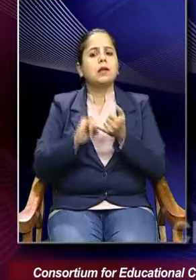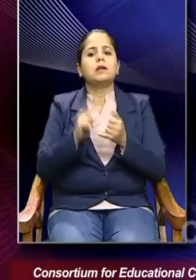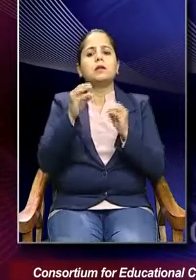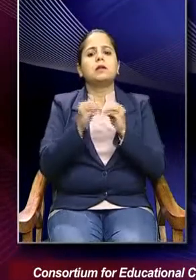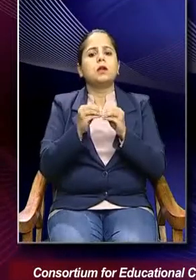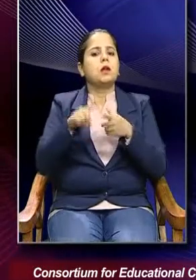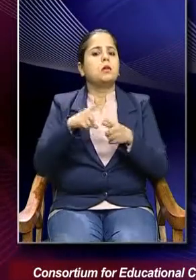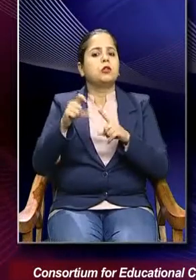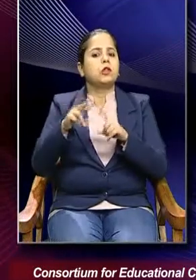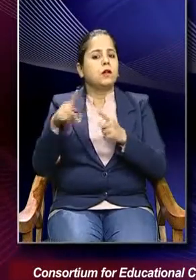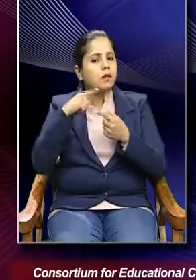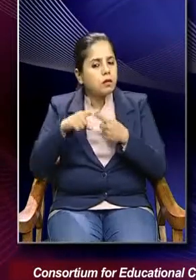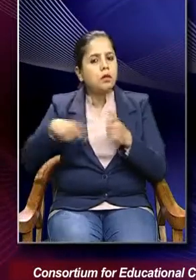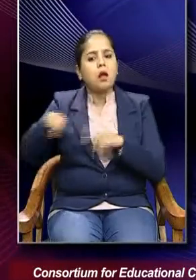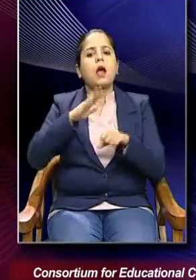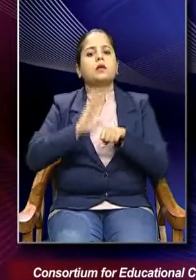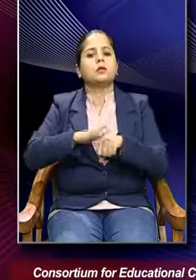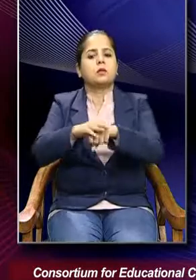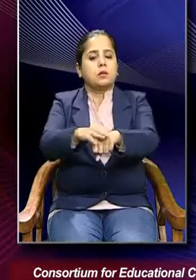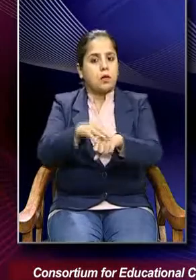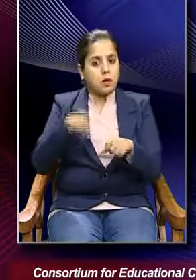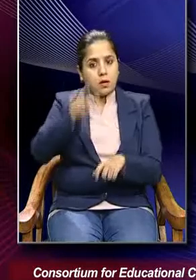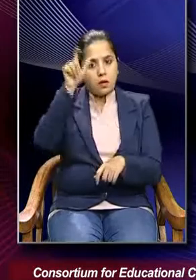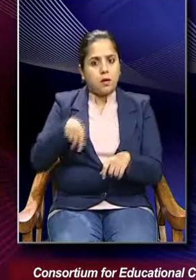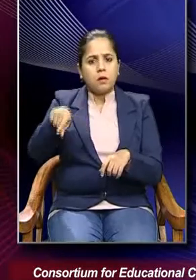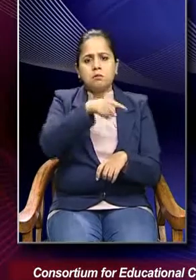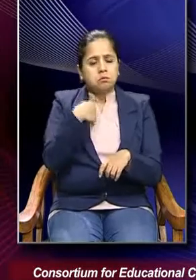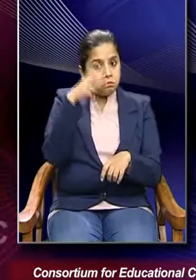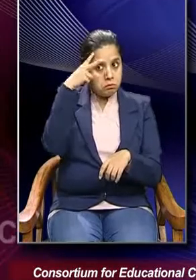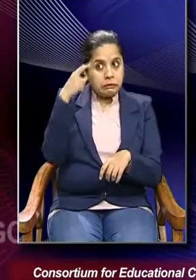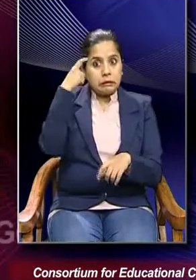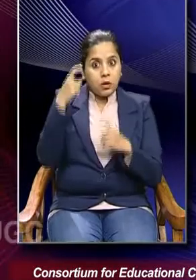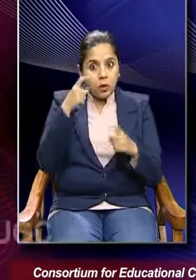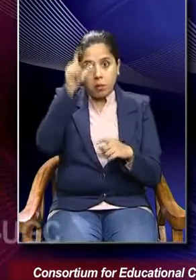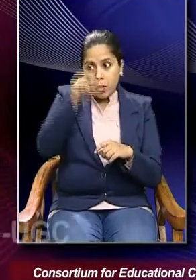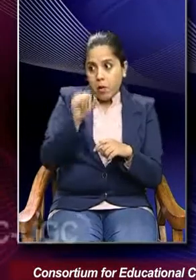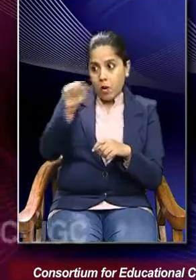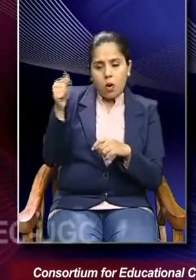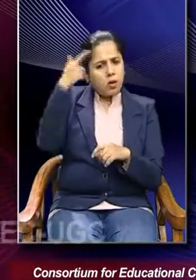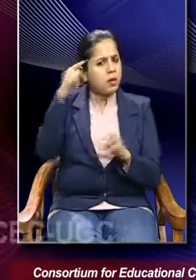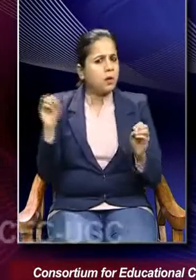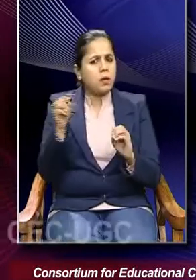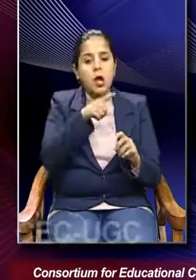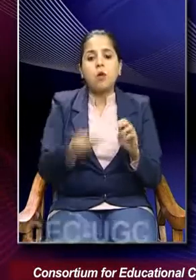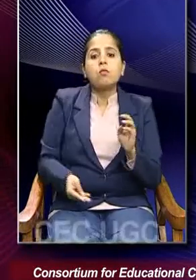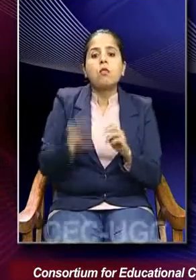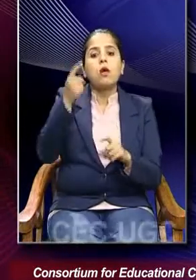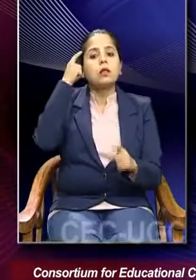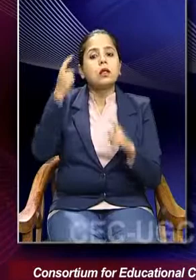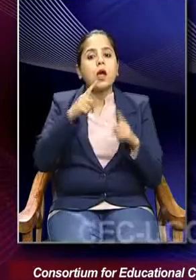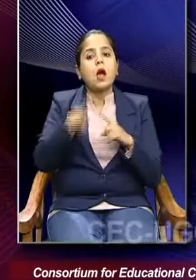of the individual. So, Durkheim was not concerned about individuals, he was more concerned